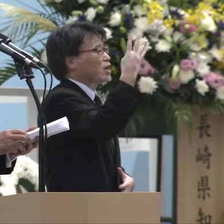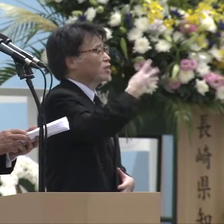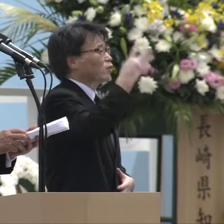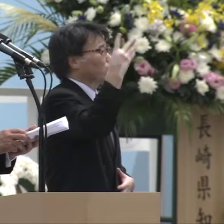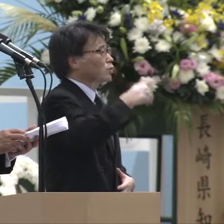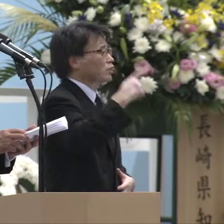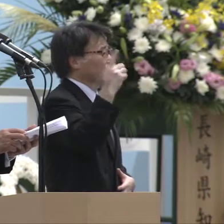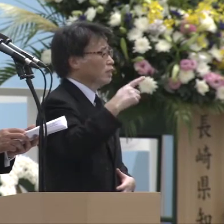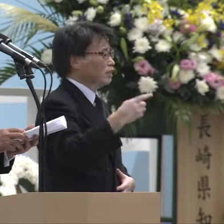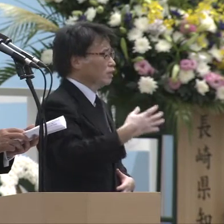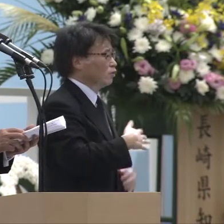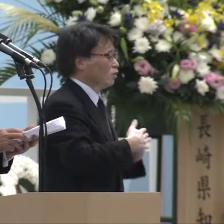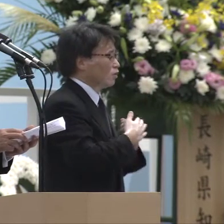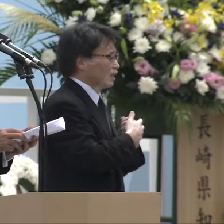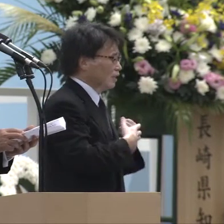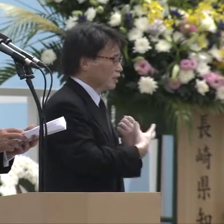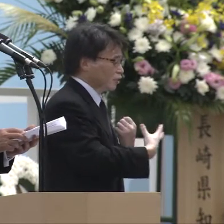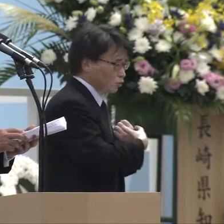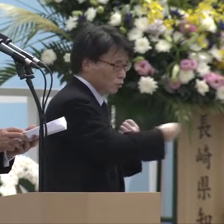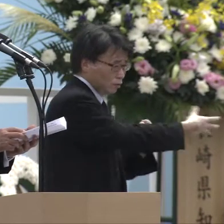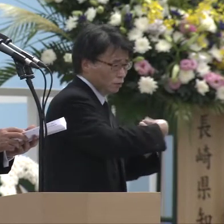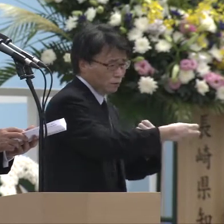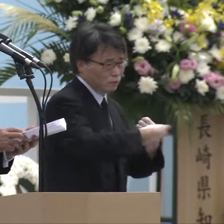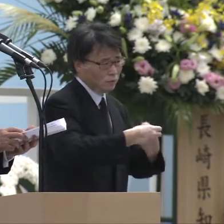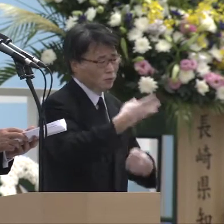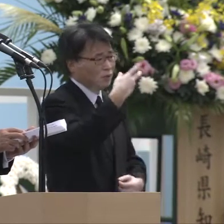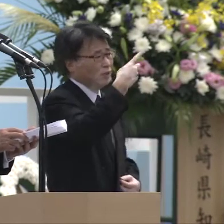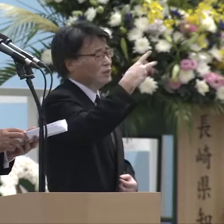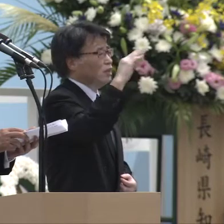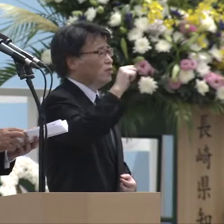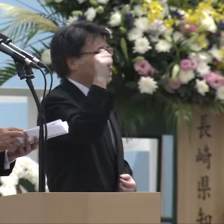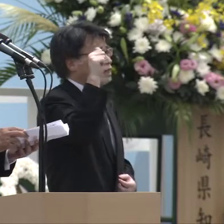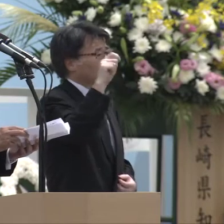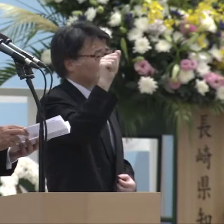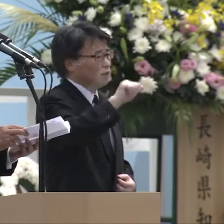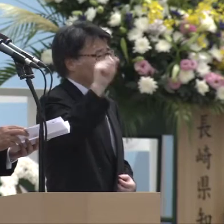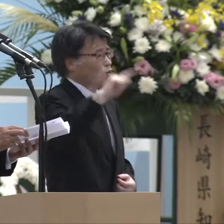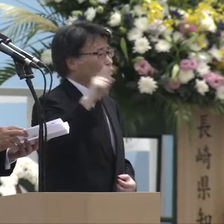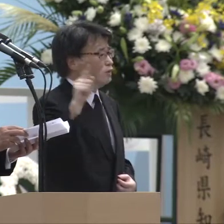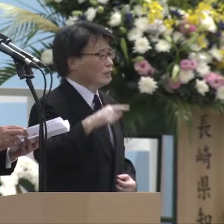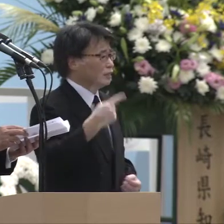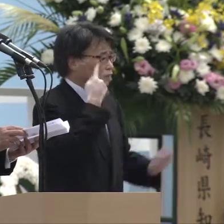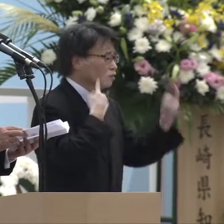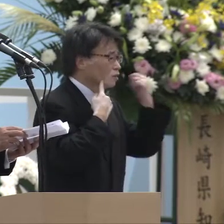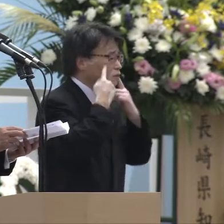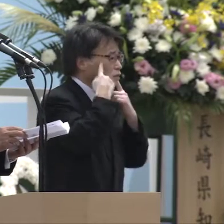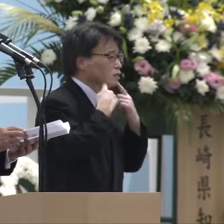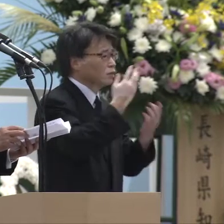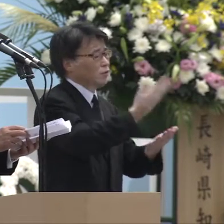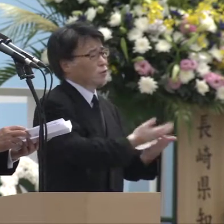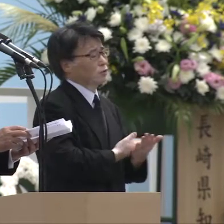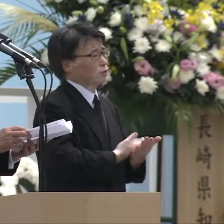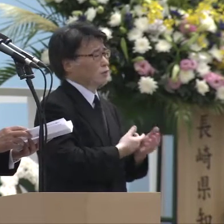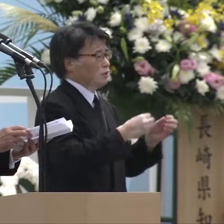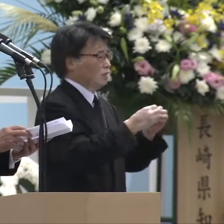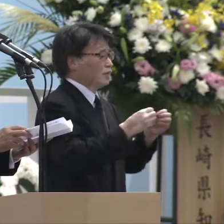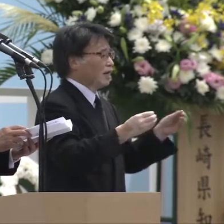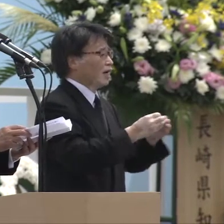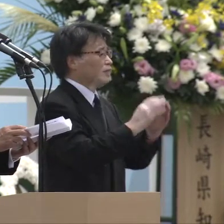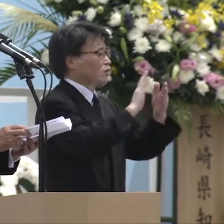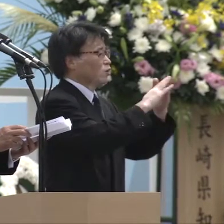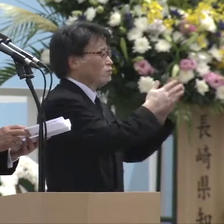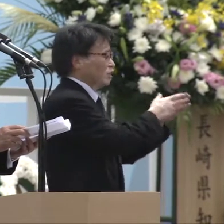lives of as many as 74,000 people and left 75,000 severely wounded.